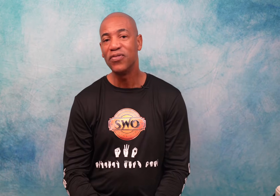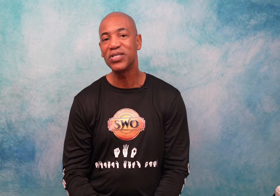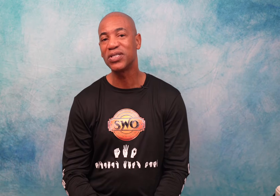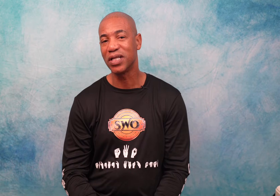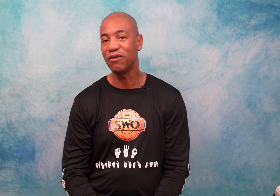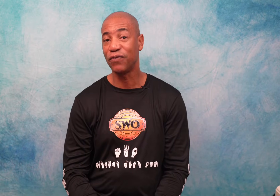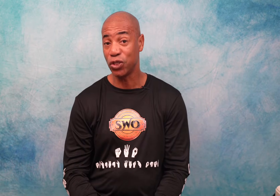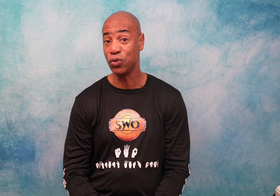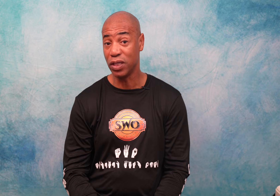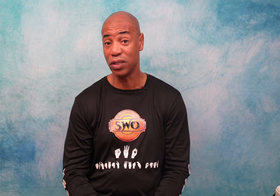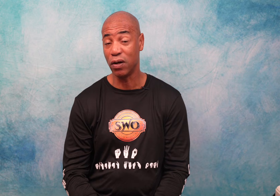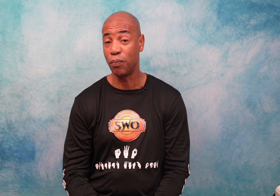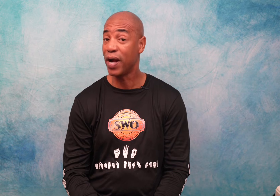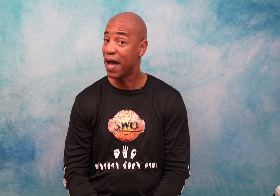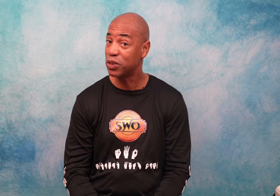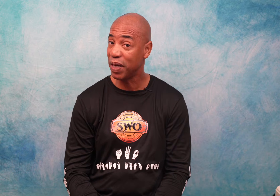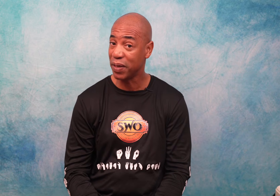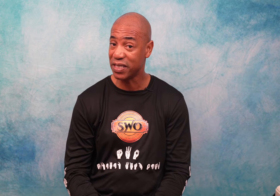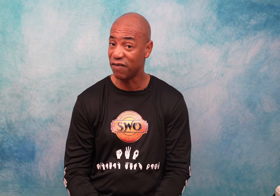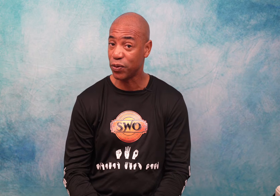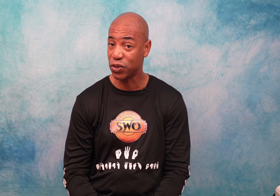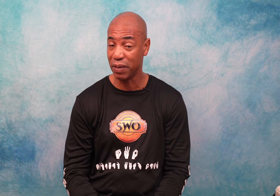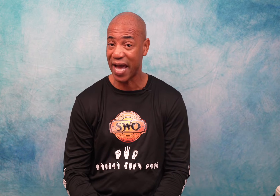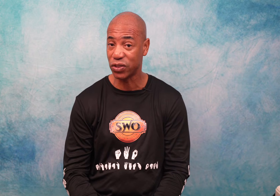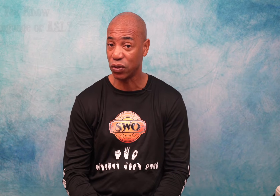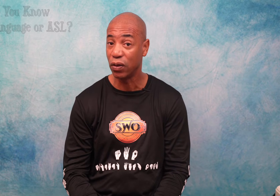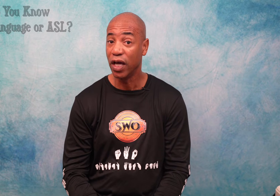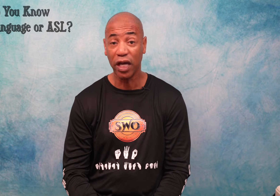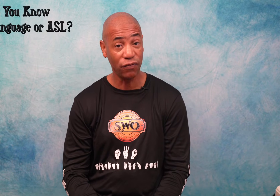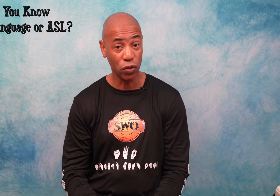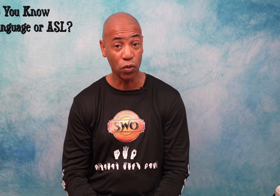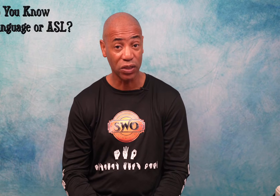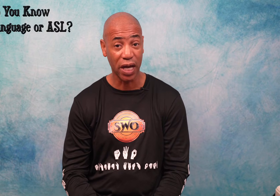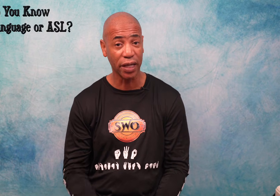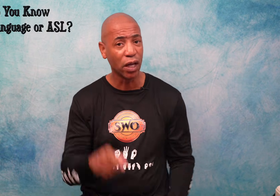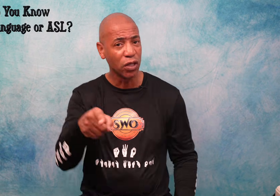This is another phrase you need to know. Perhaps maybe a deaf person may ask you if you know sign,